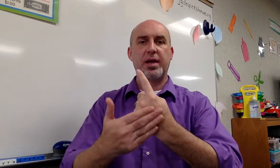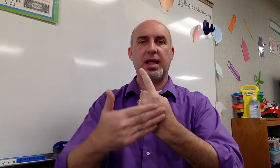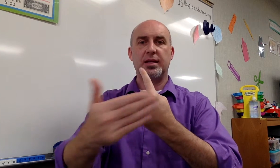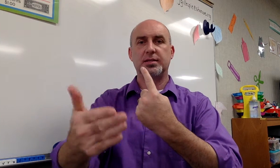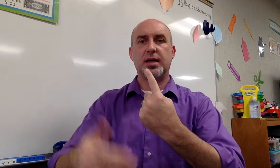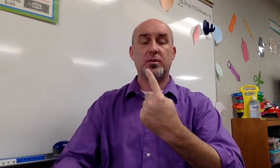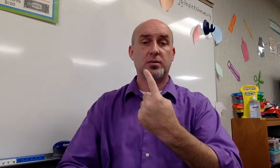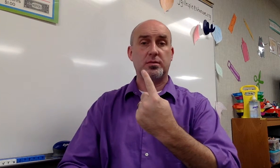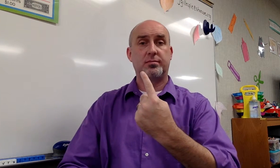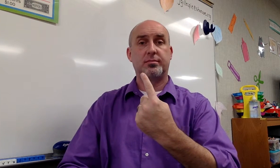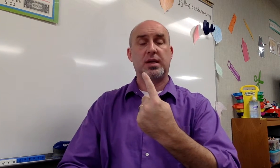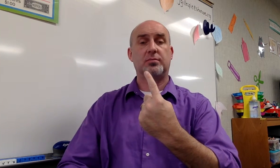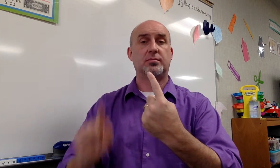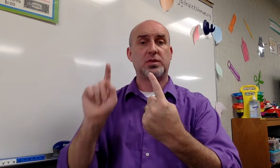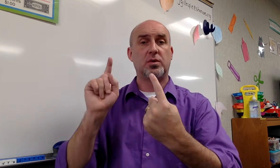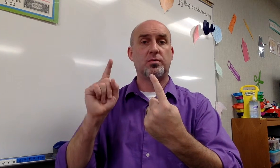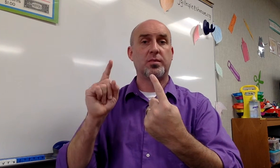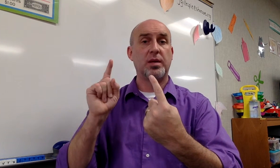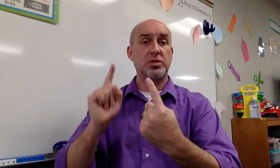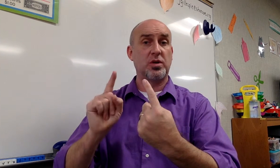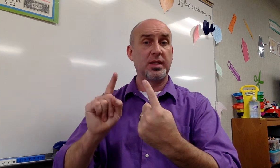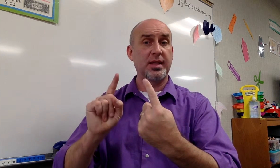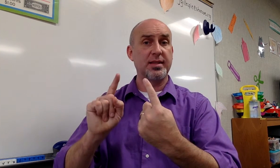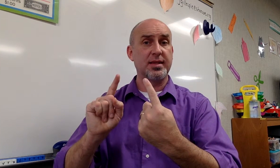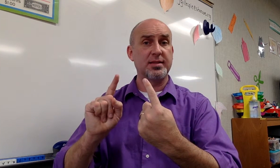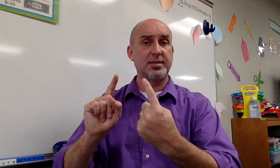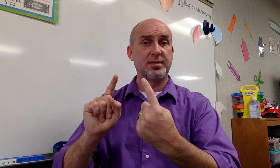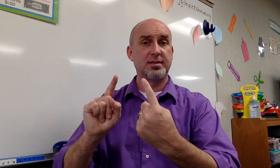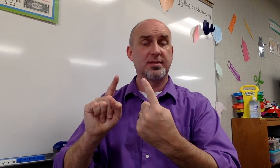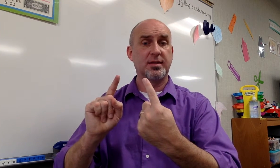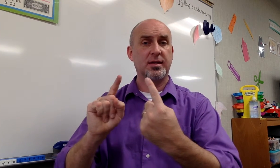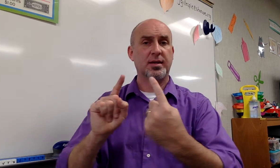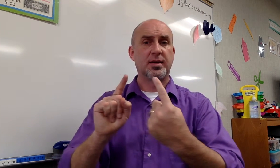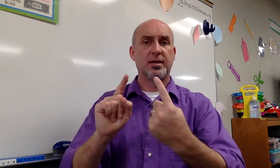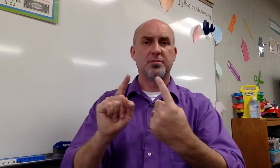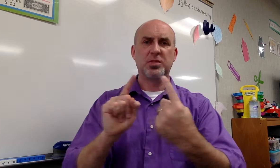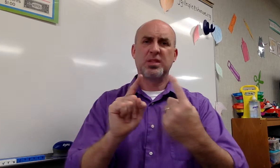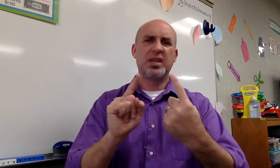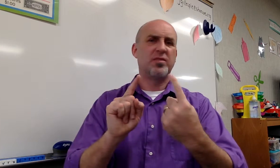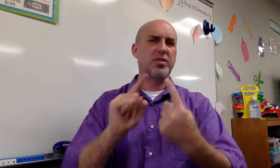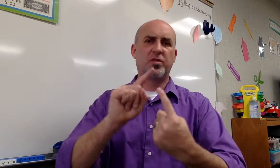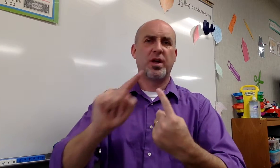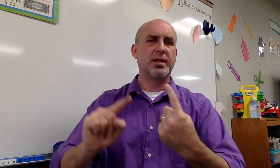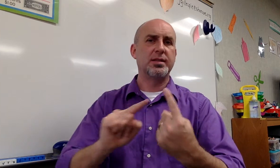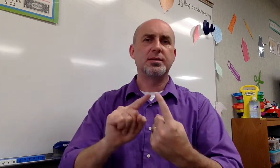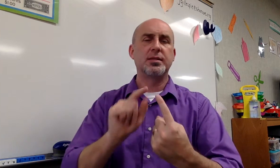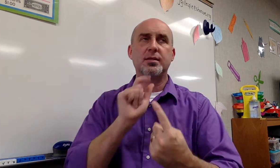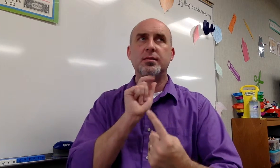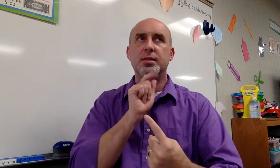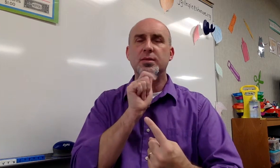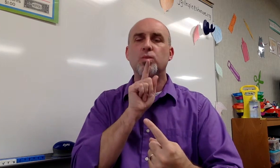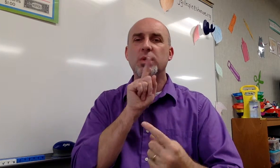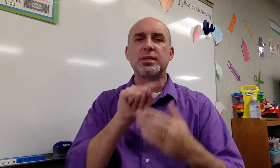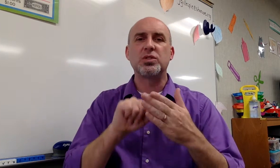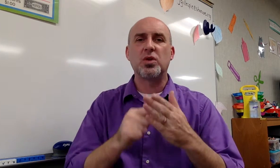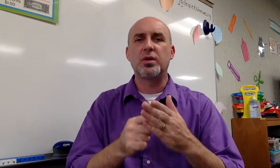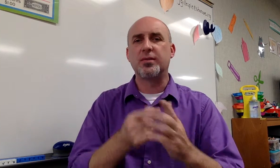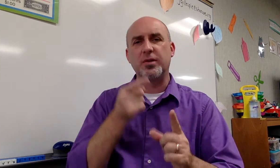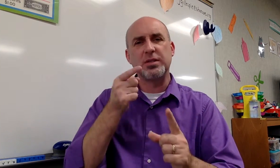hand is out. So I'm starting like this, just kind of in front. It doesn't really start in a very